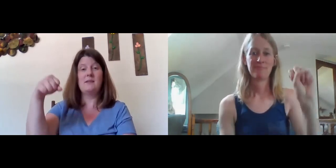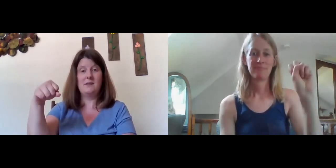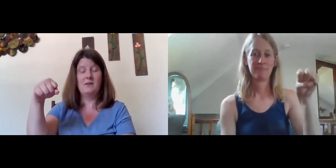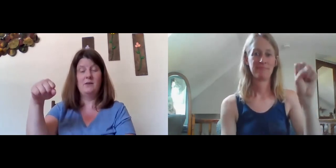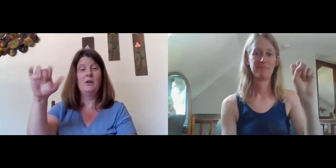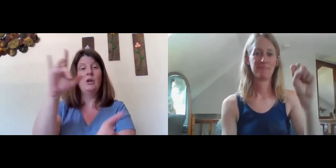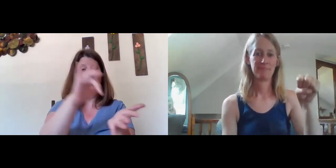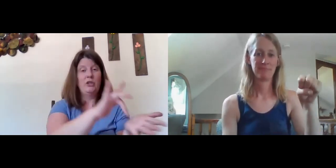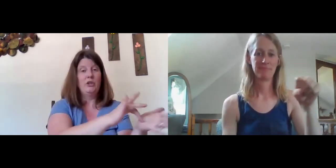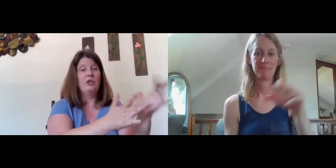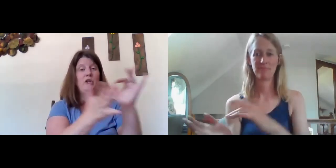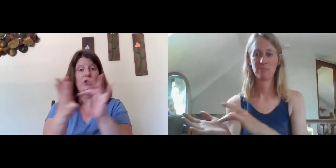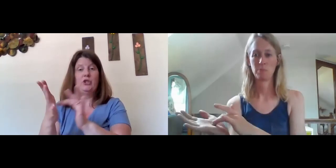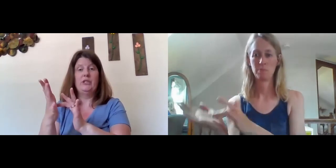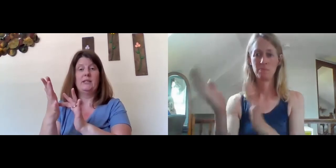Yes,